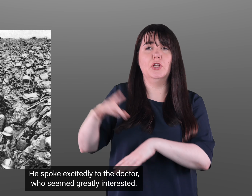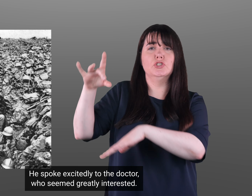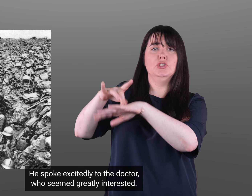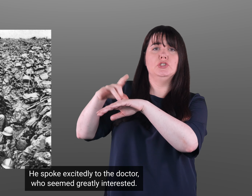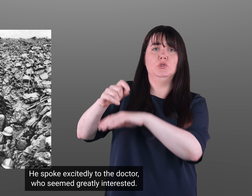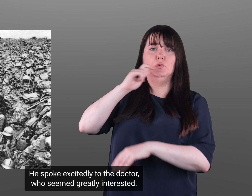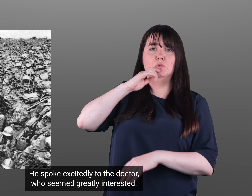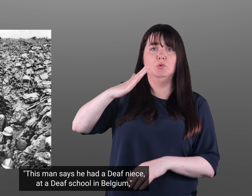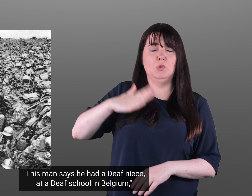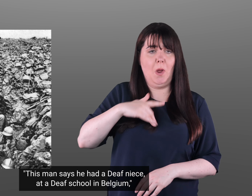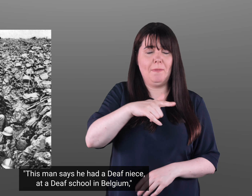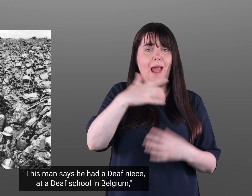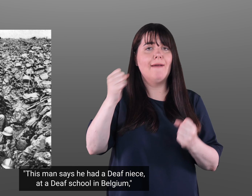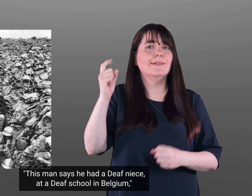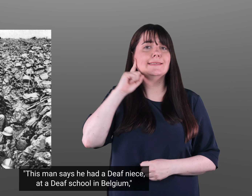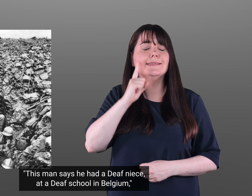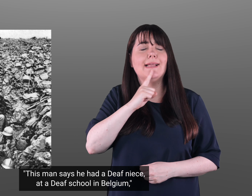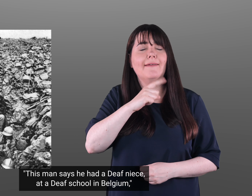he has a deaf niece at a deaf school in Belgium.